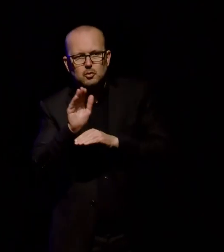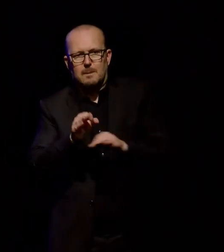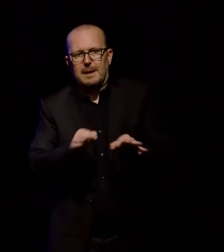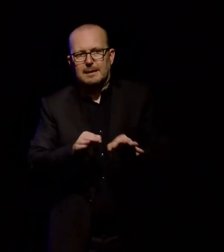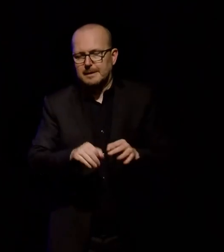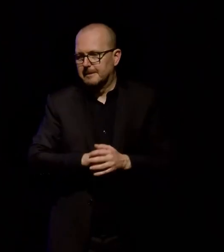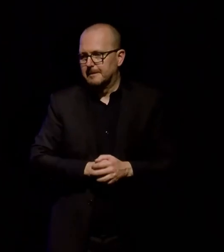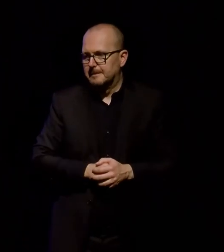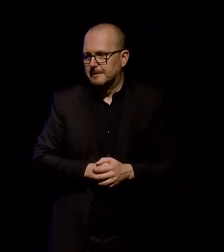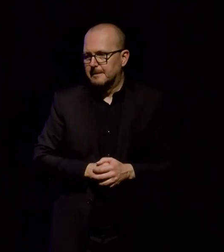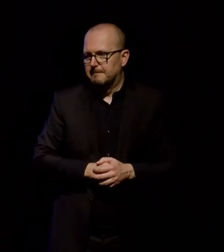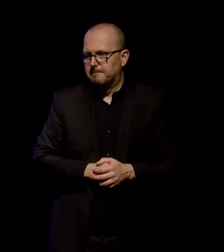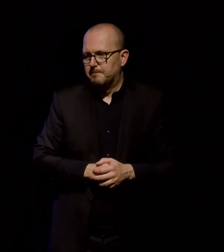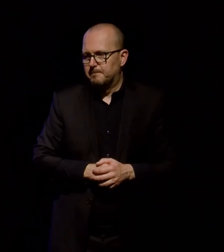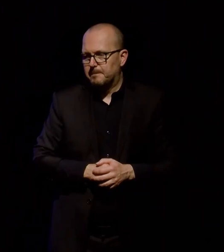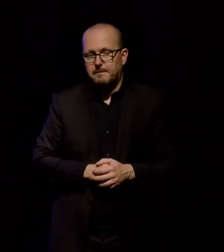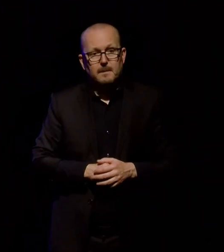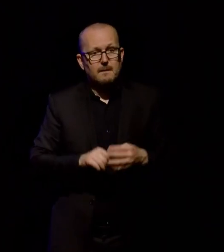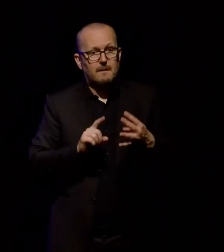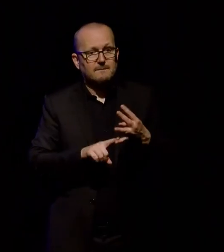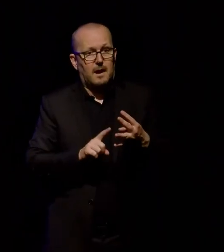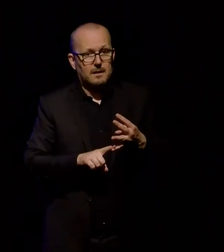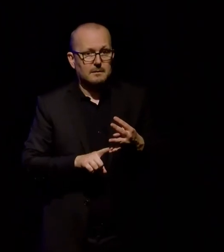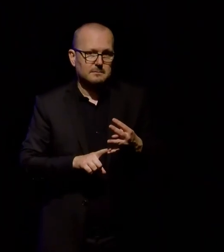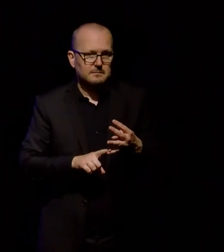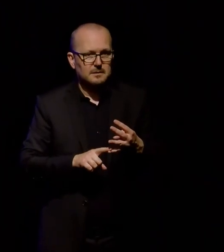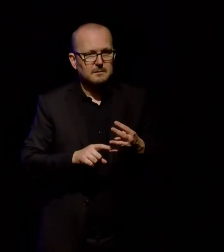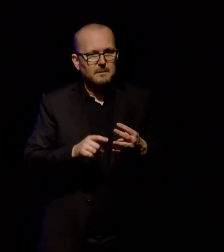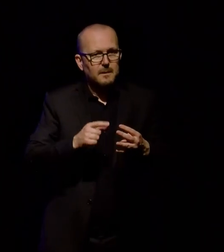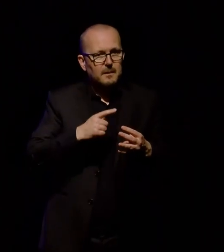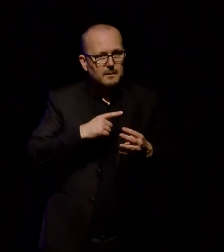And finally, I would like to end this presentation with a quote from Albert Einstein.